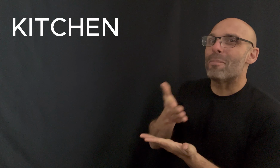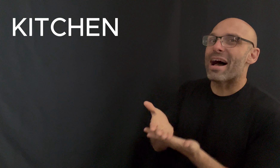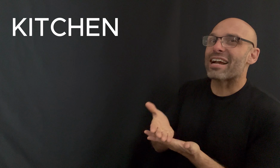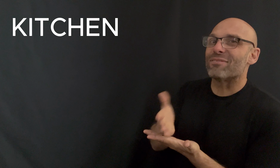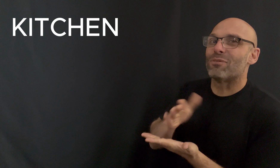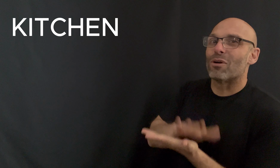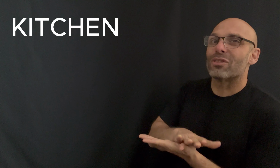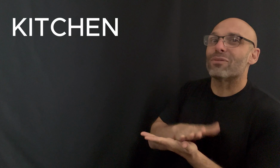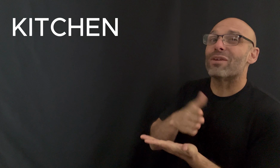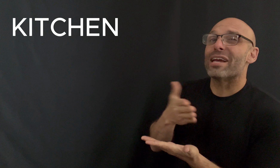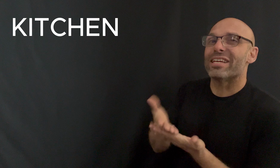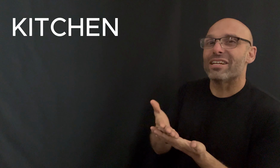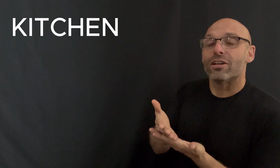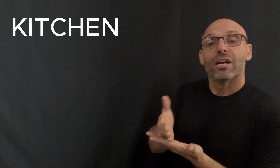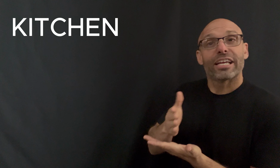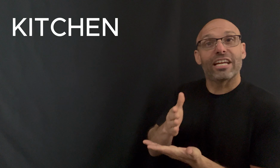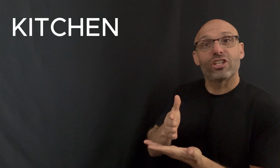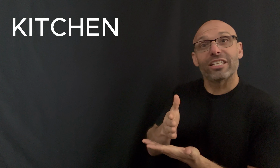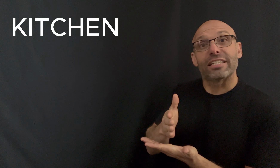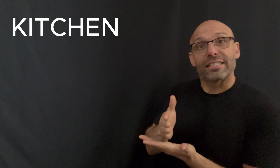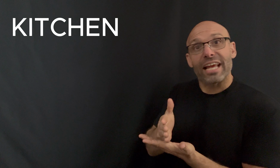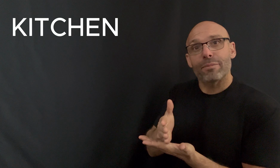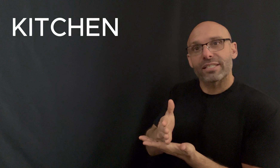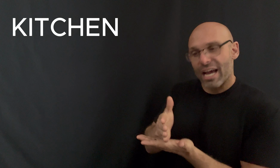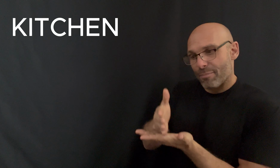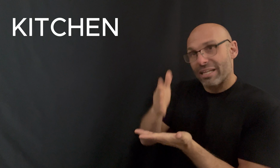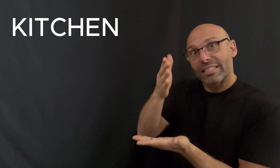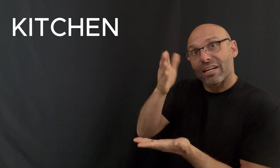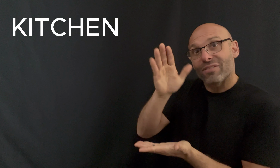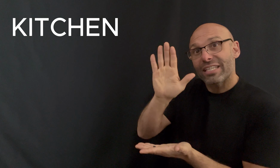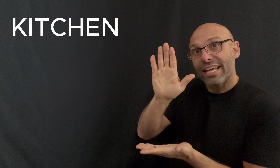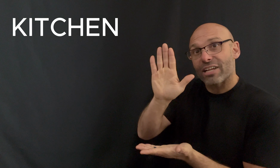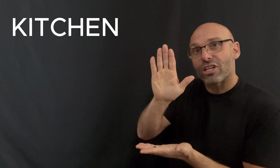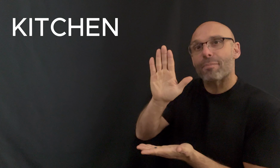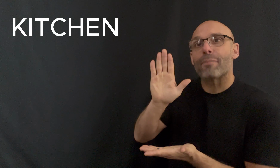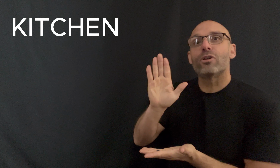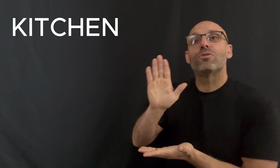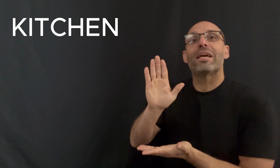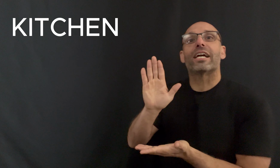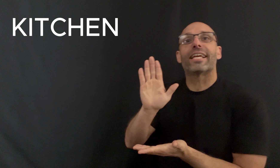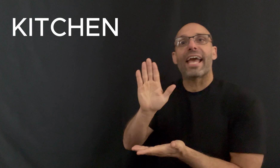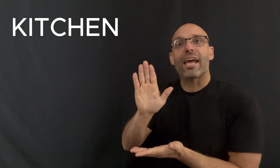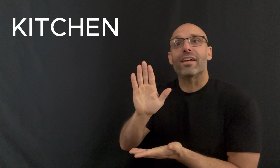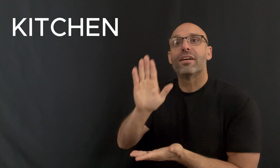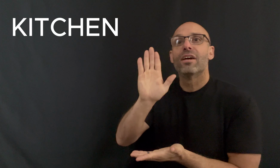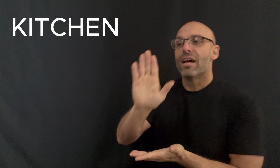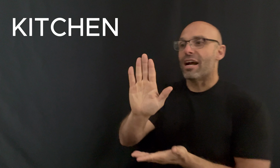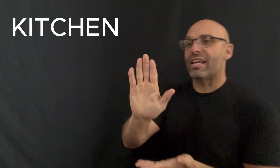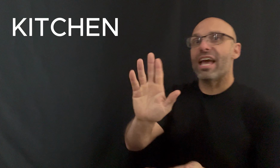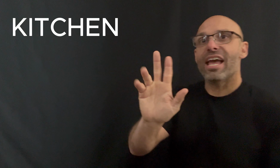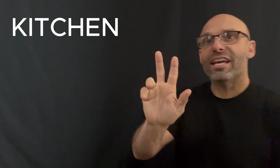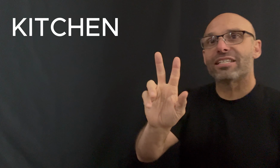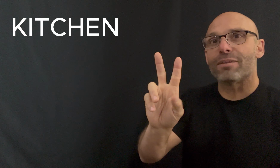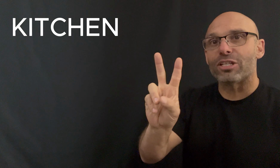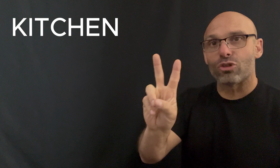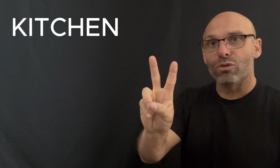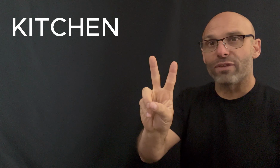back and forth right here. Kitchen is the same sign, but instead of this hand shape, I'm going to make a K. A K is gonna be 2